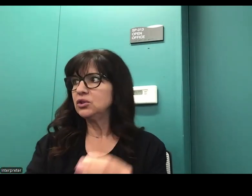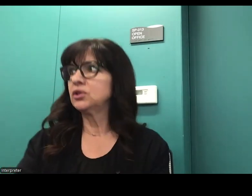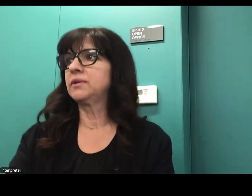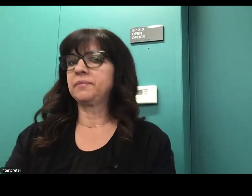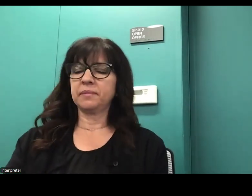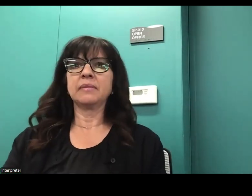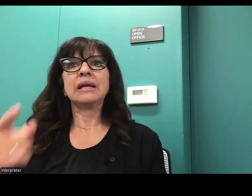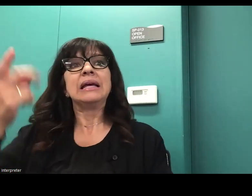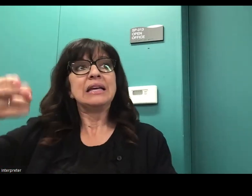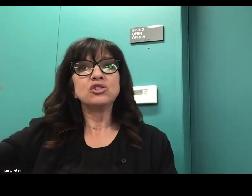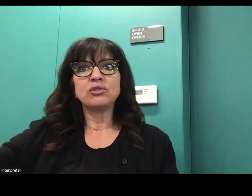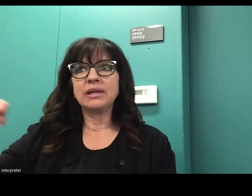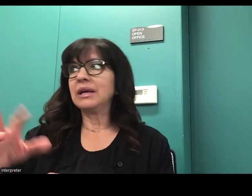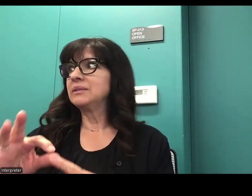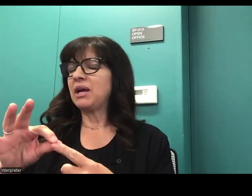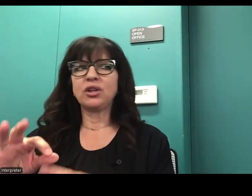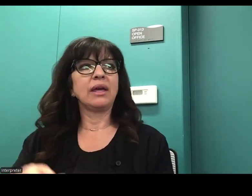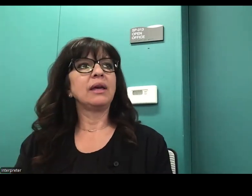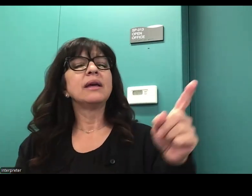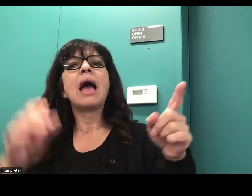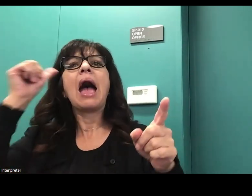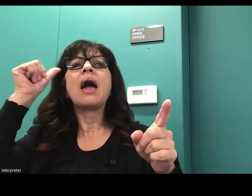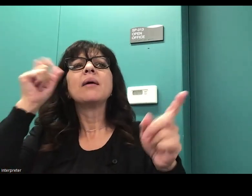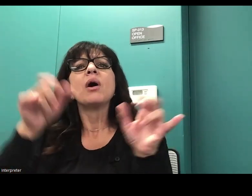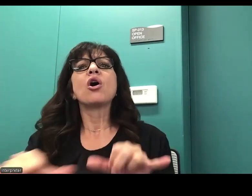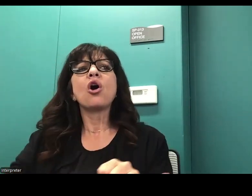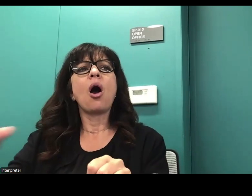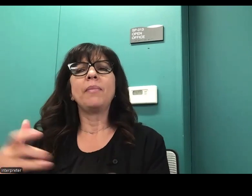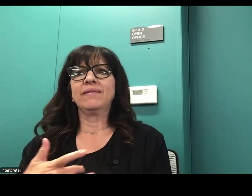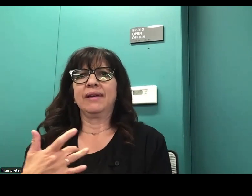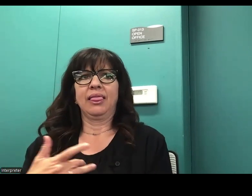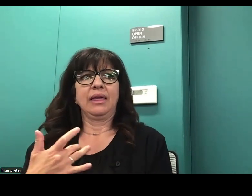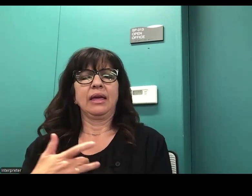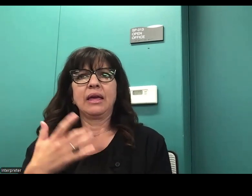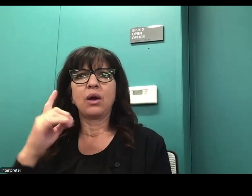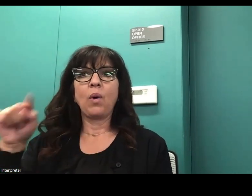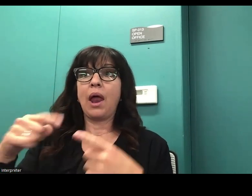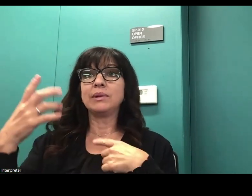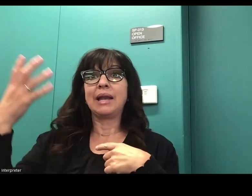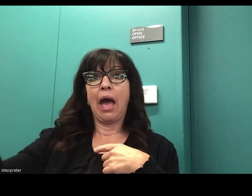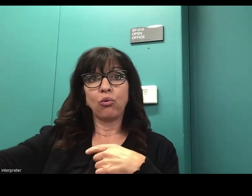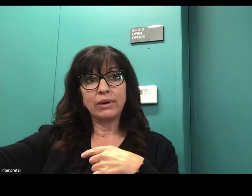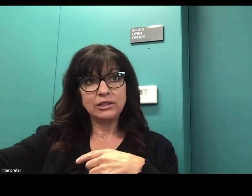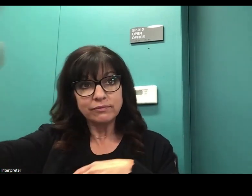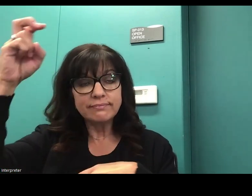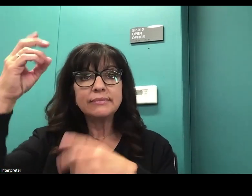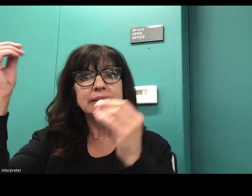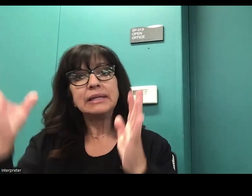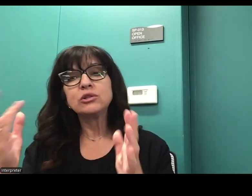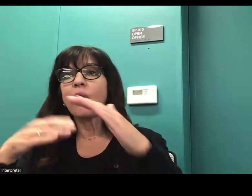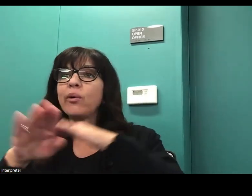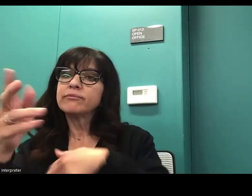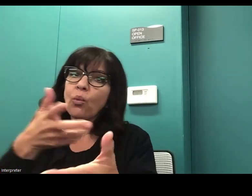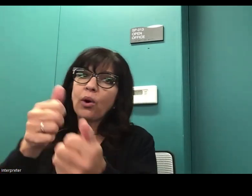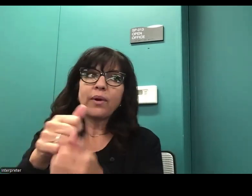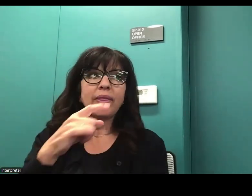History, especially. I think there's a common feeling. I know when I was an outreach teacher going in to work with a